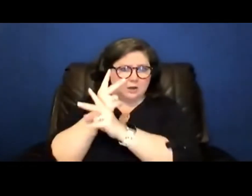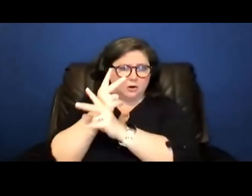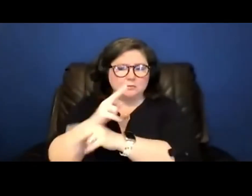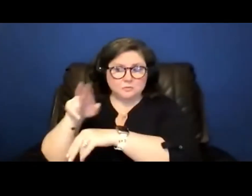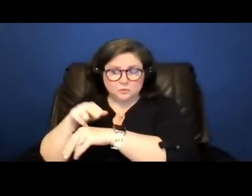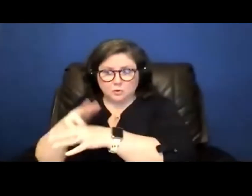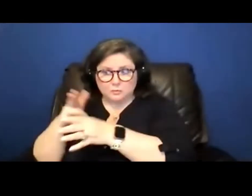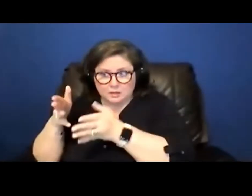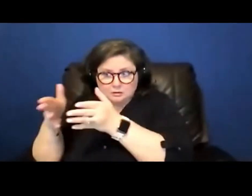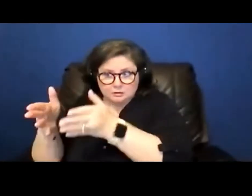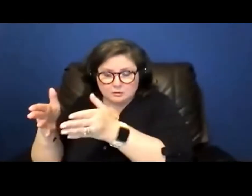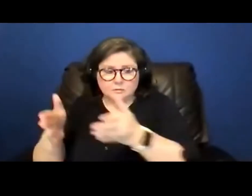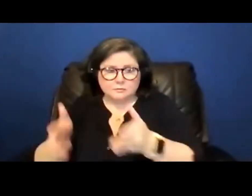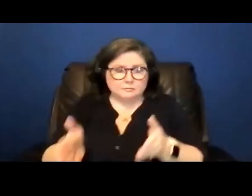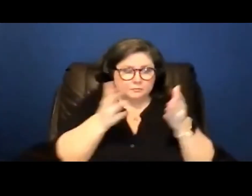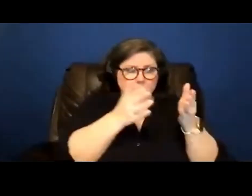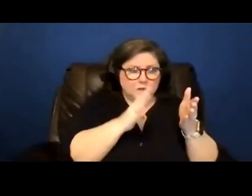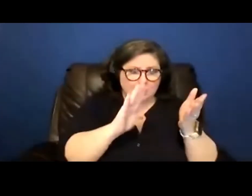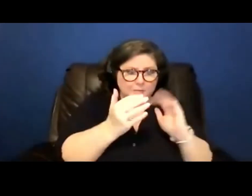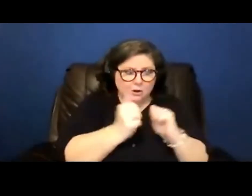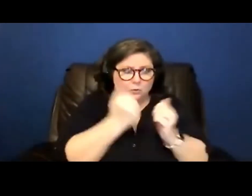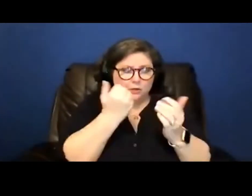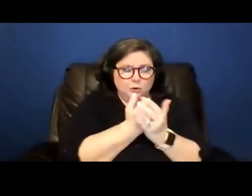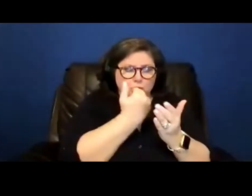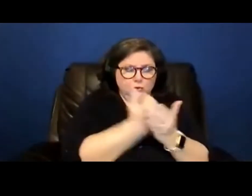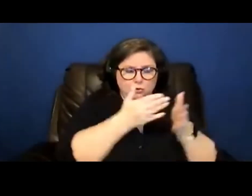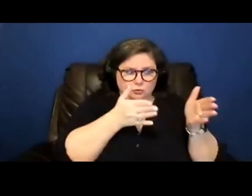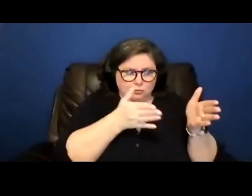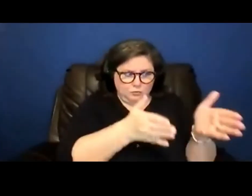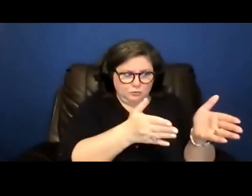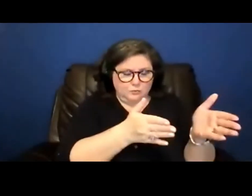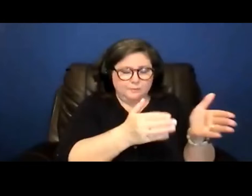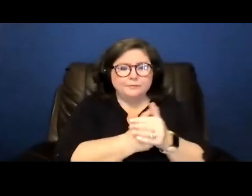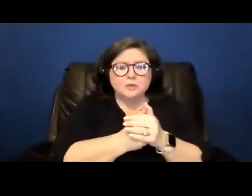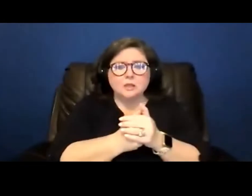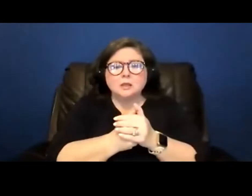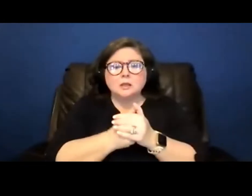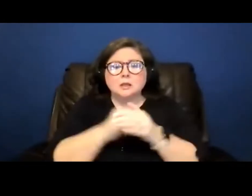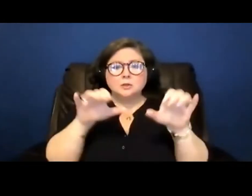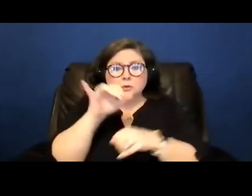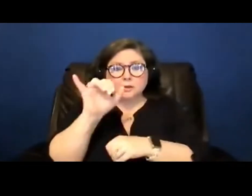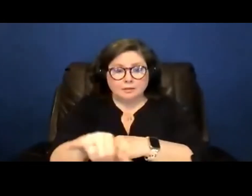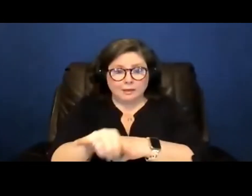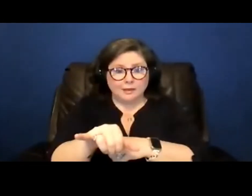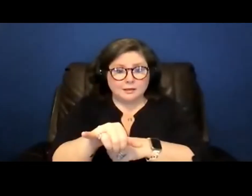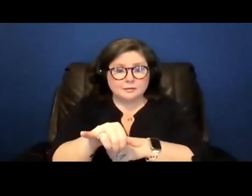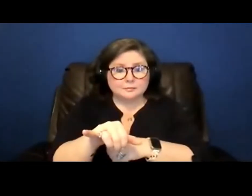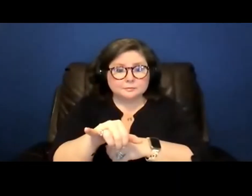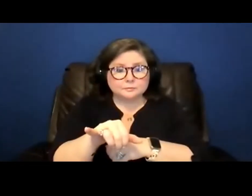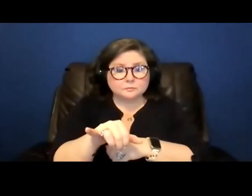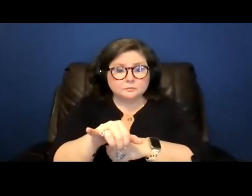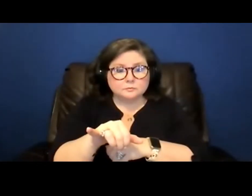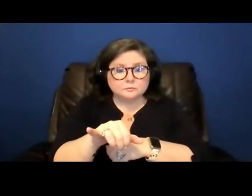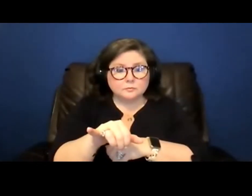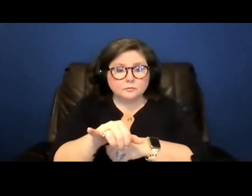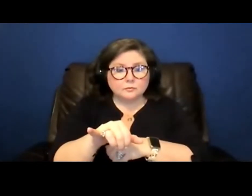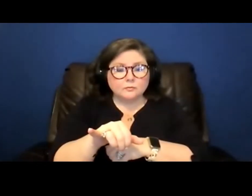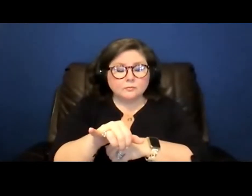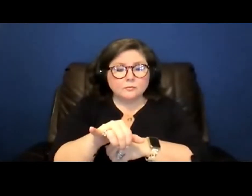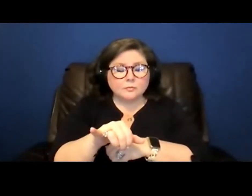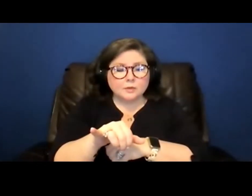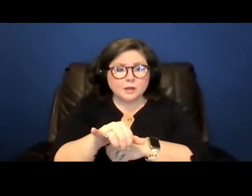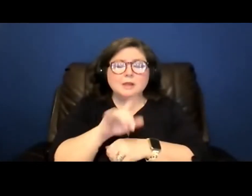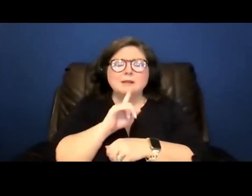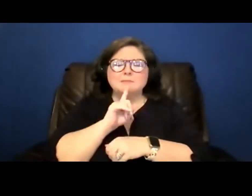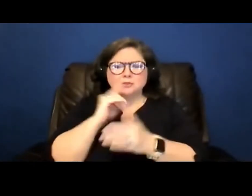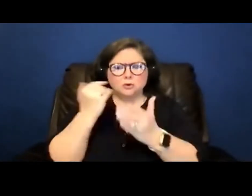disease. And by doing so, they make sure that the new treatments are actually better